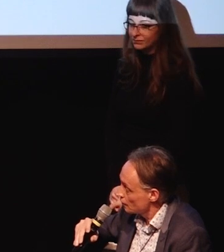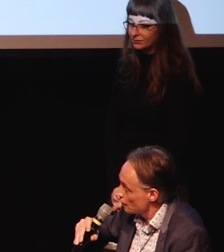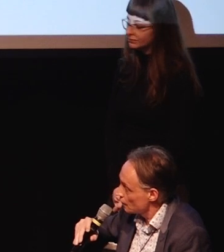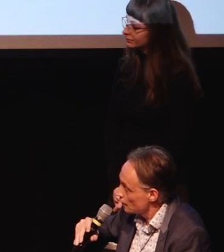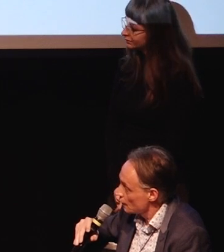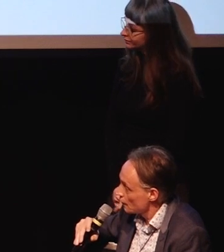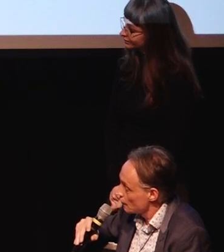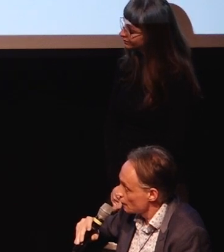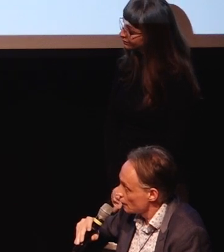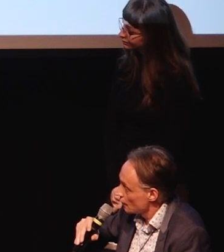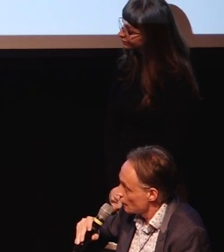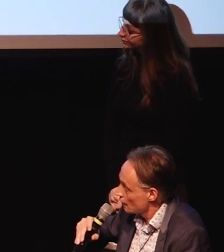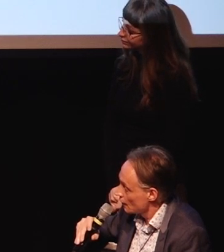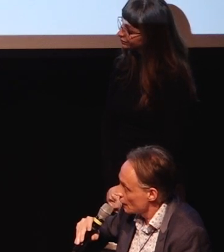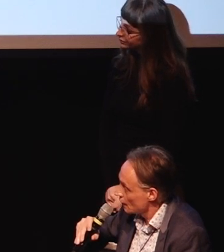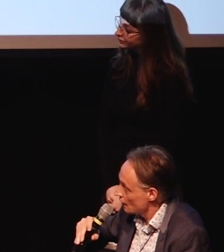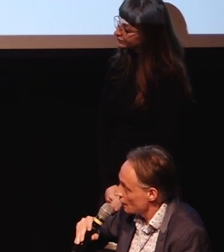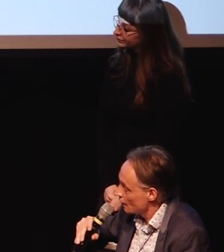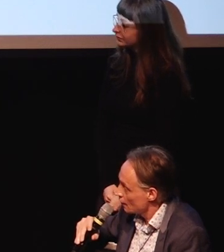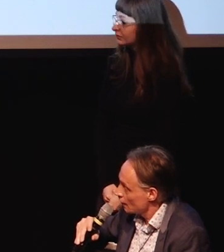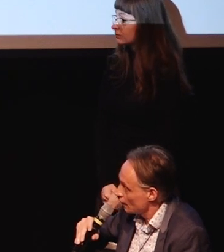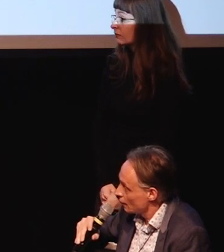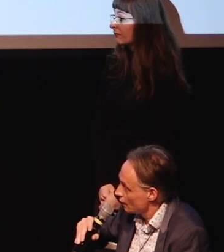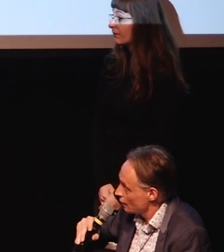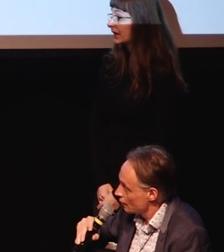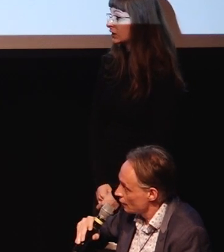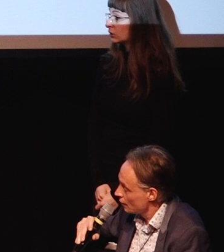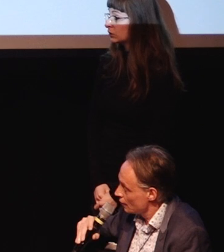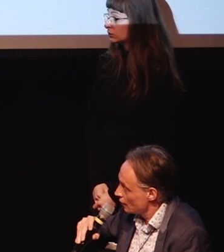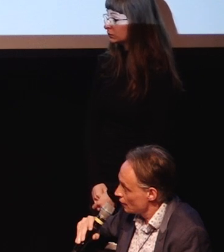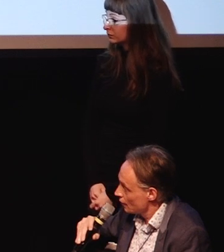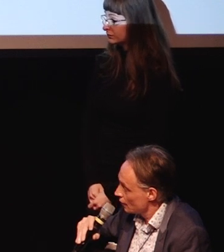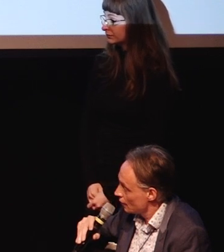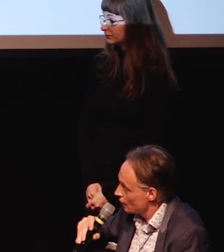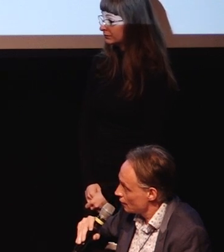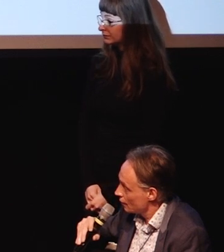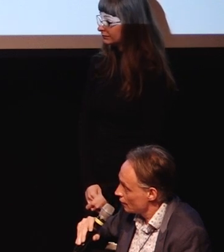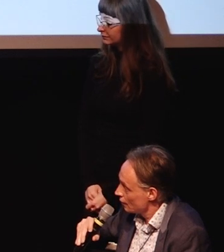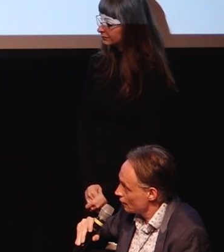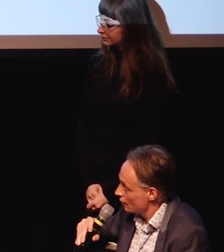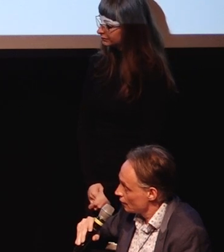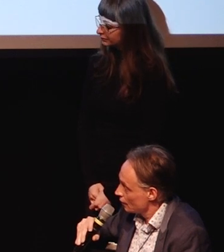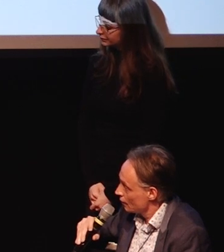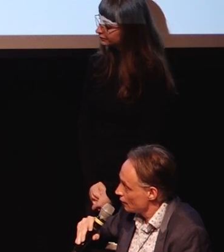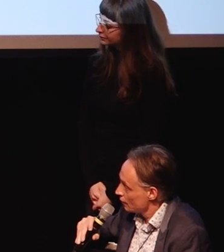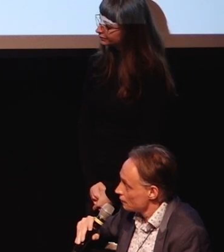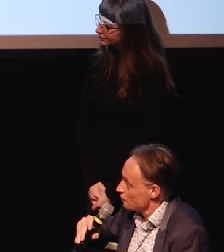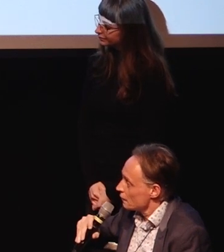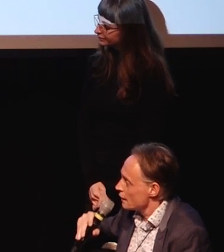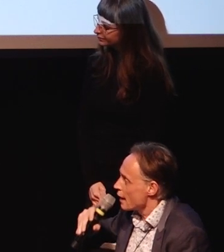that you're amazing or that you're capable of great feats, it doesn't mean that that's really the journey for